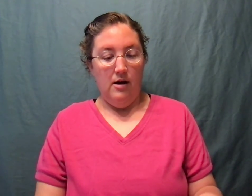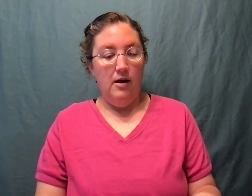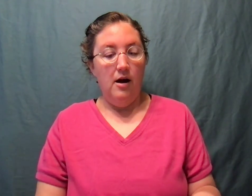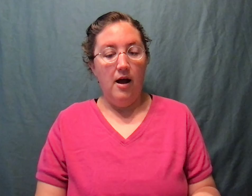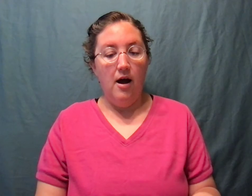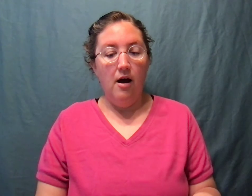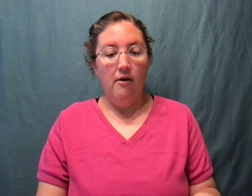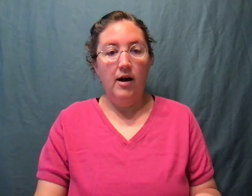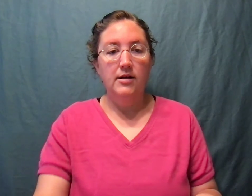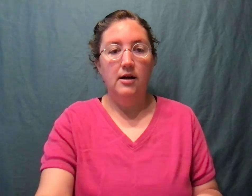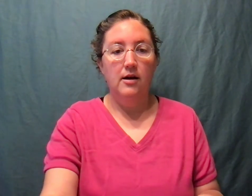All right.